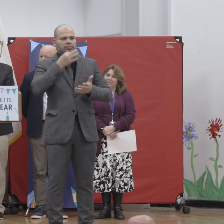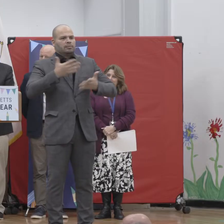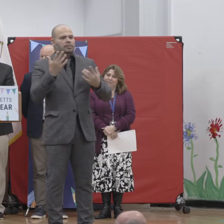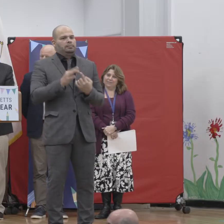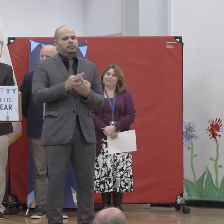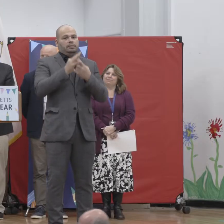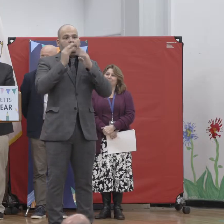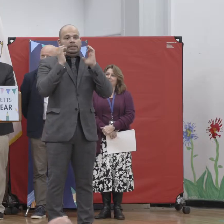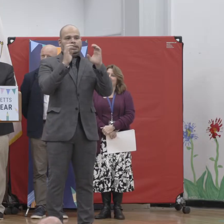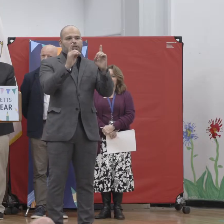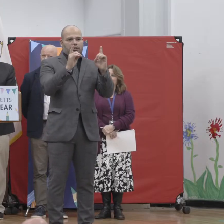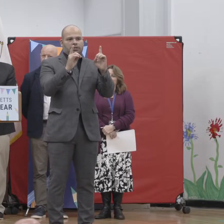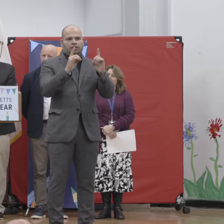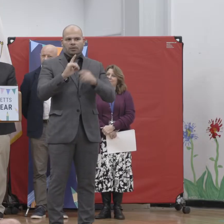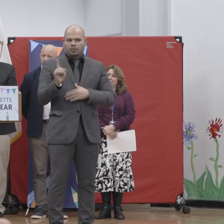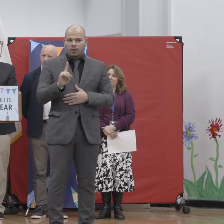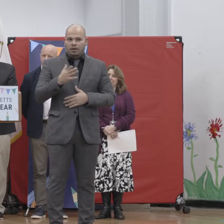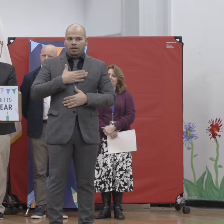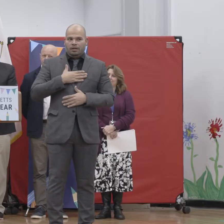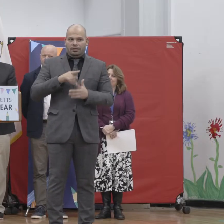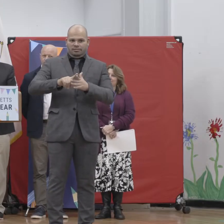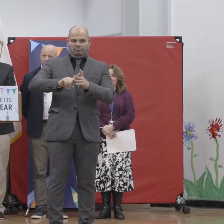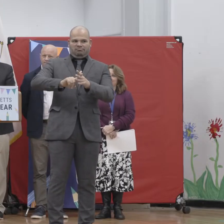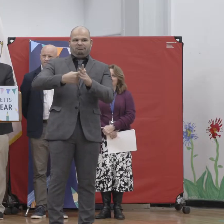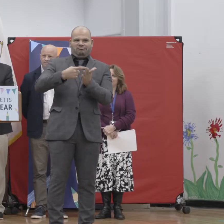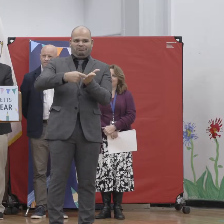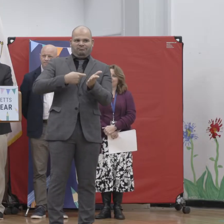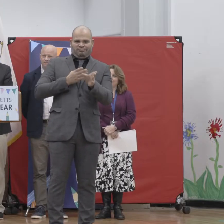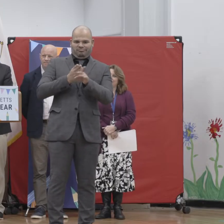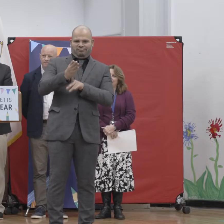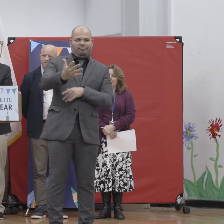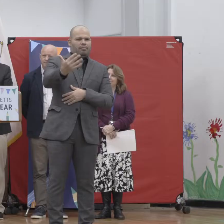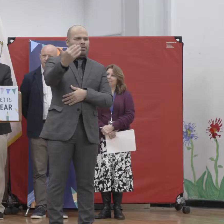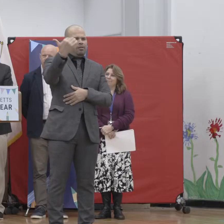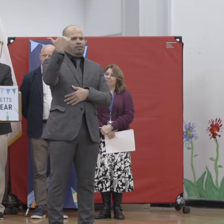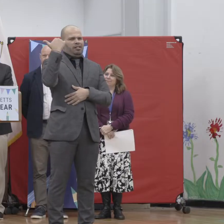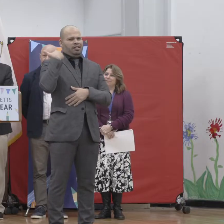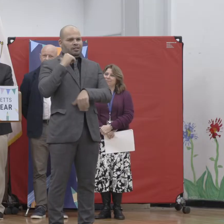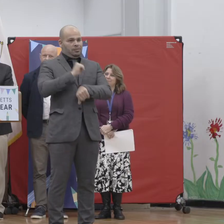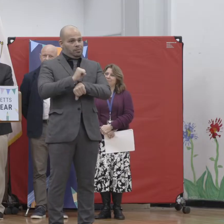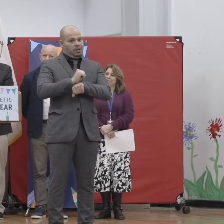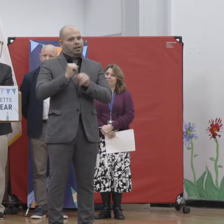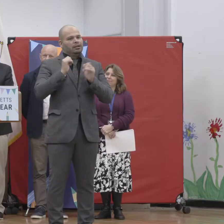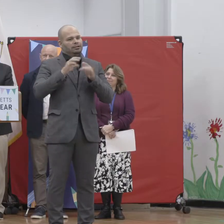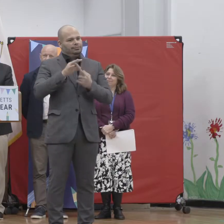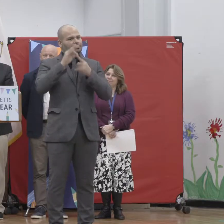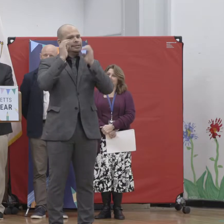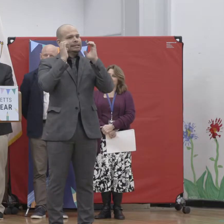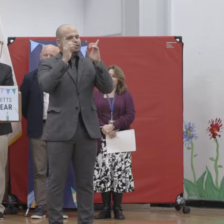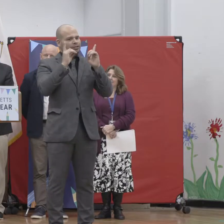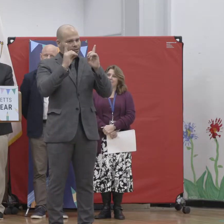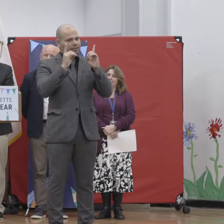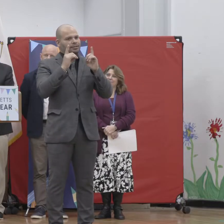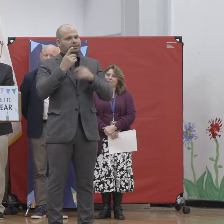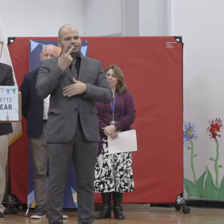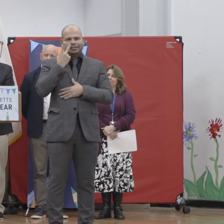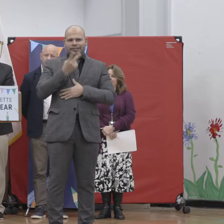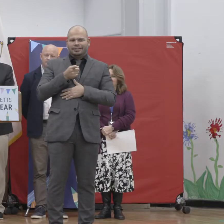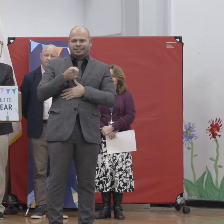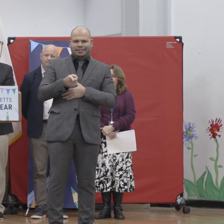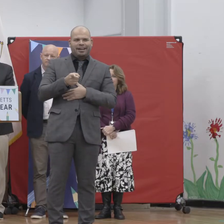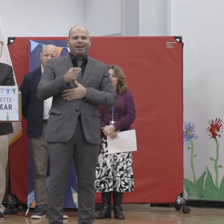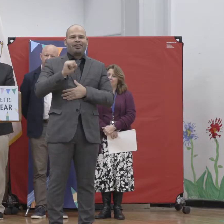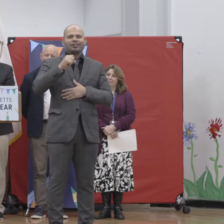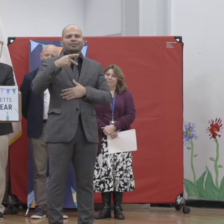my start in education. I was a special education teacher, and I see so much of what Miss Sparrow wants for